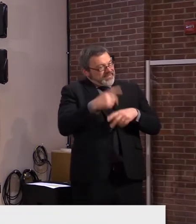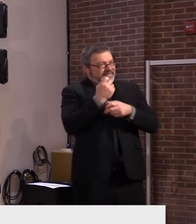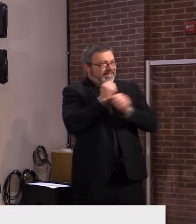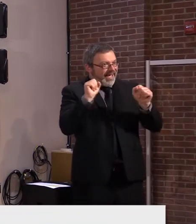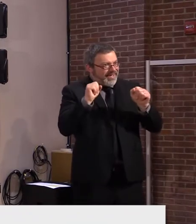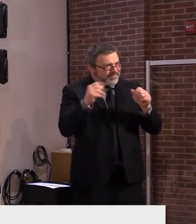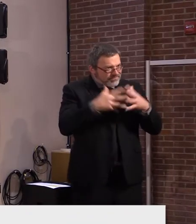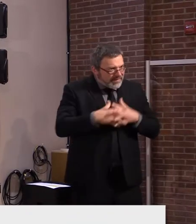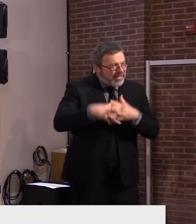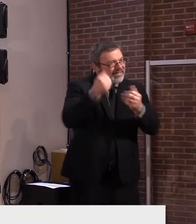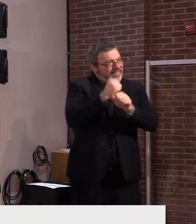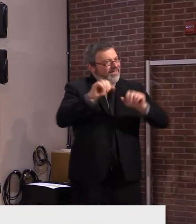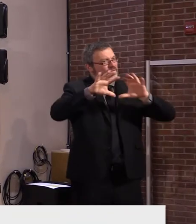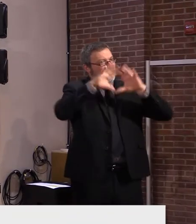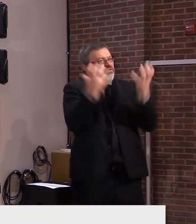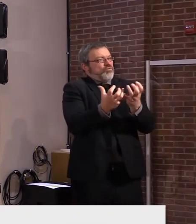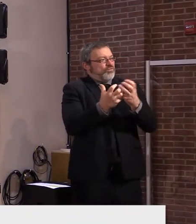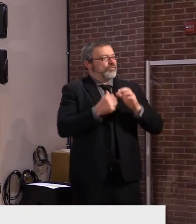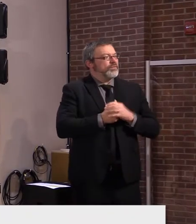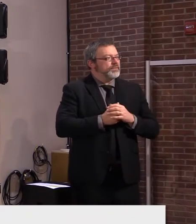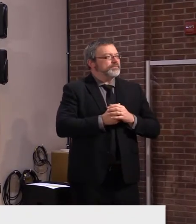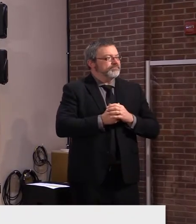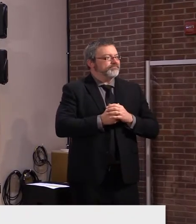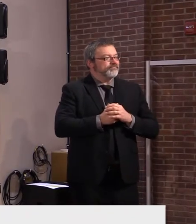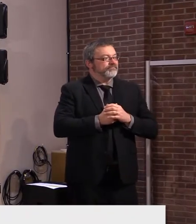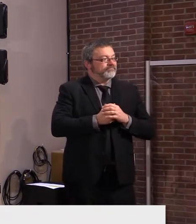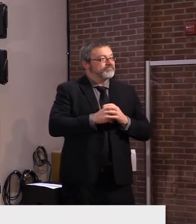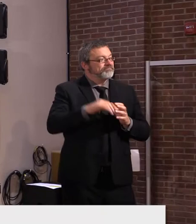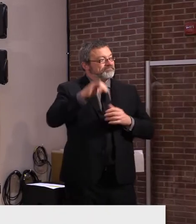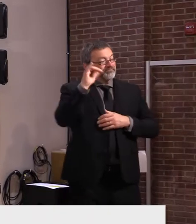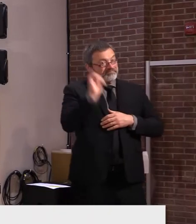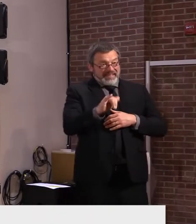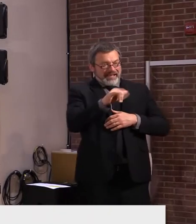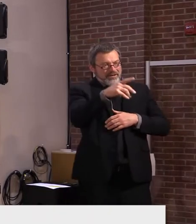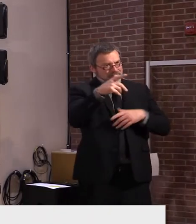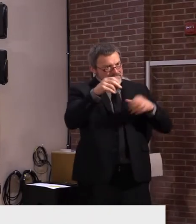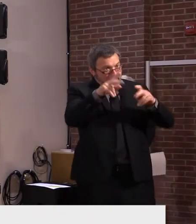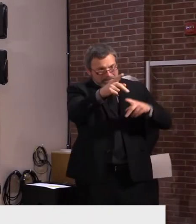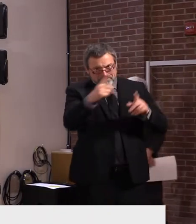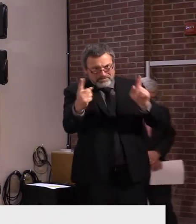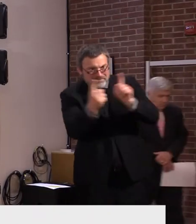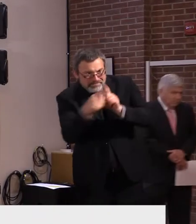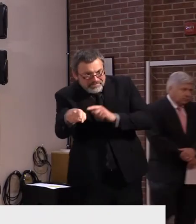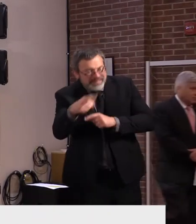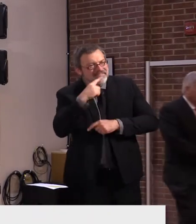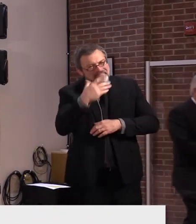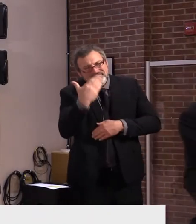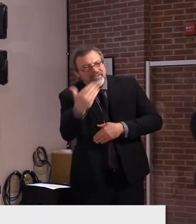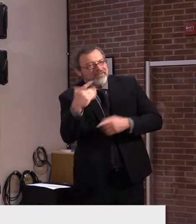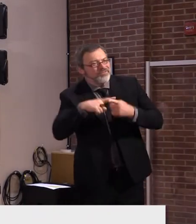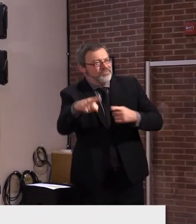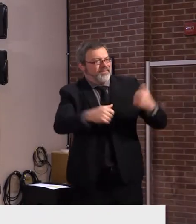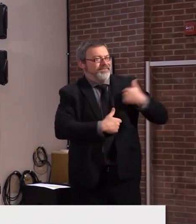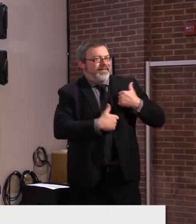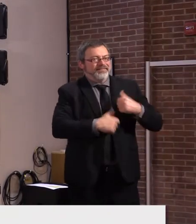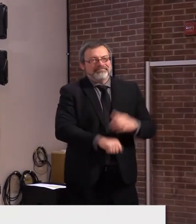who served, take it. With that, I'll turn it over to Commissioner Pichek.